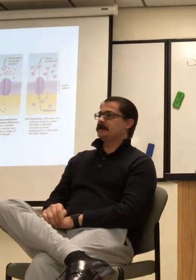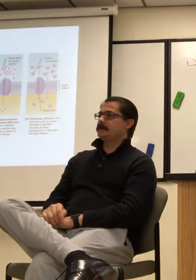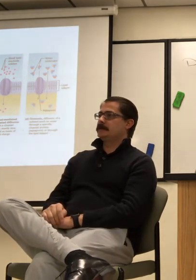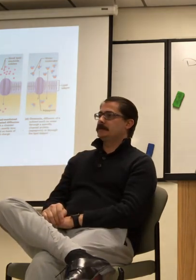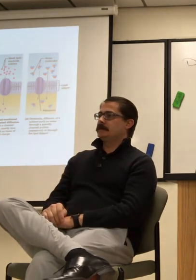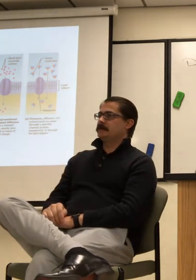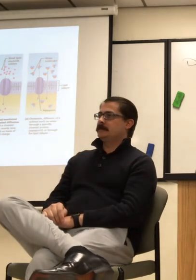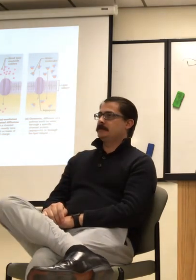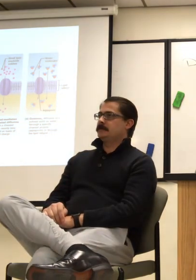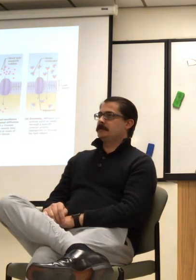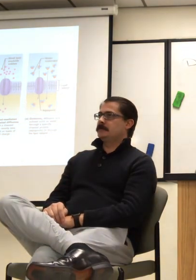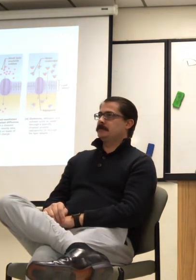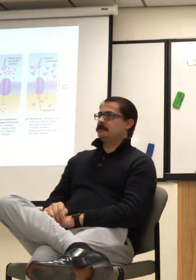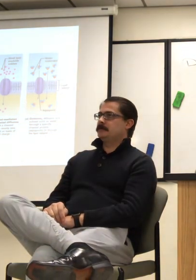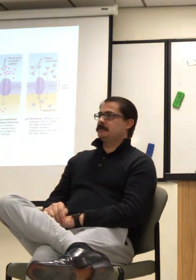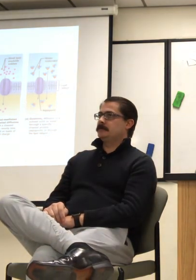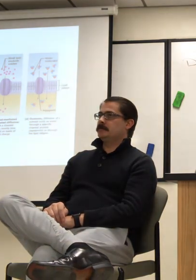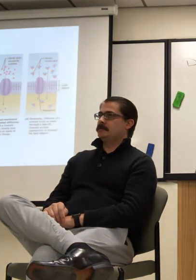open.